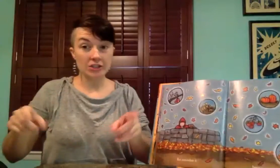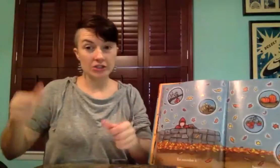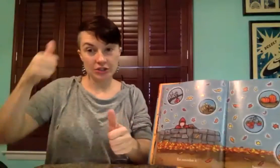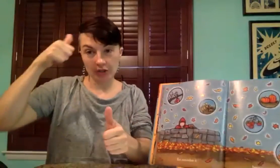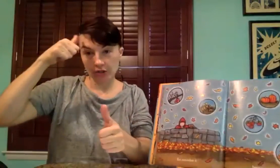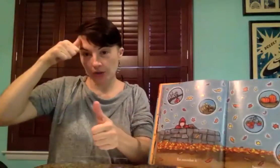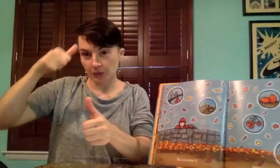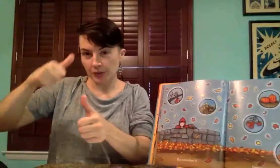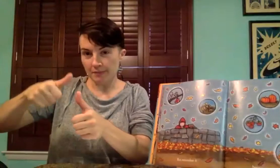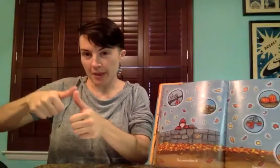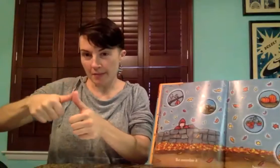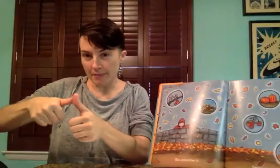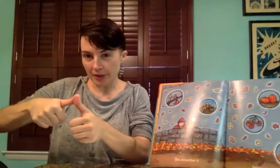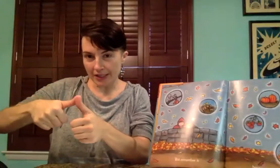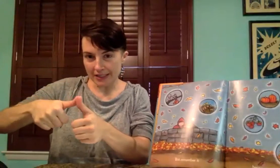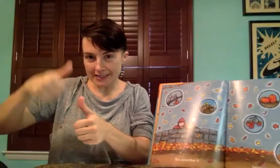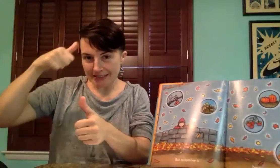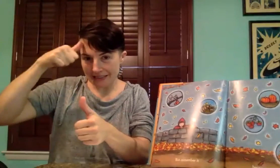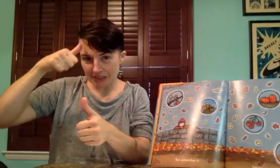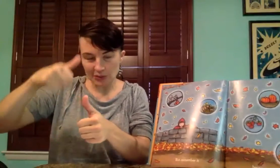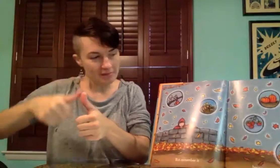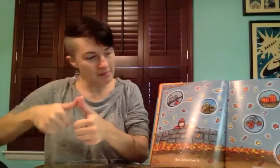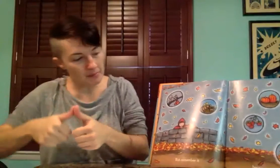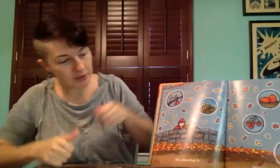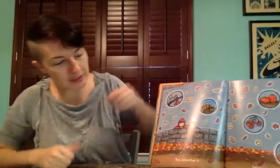But remember it,